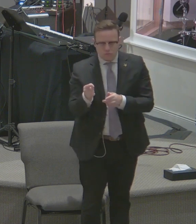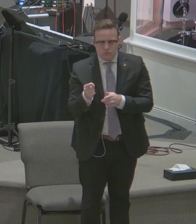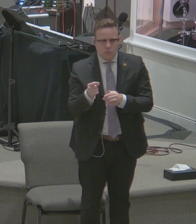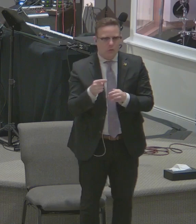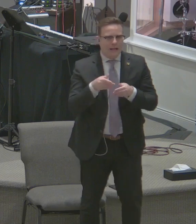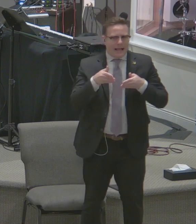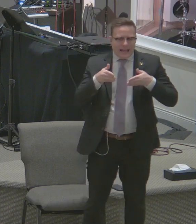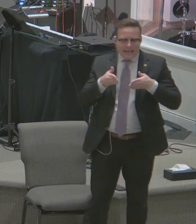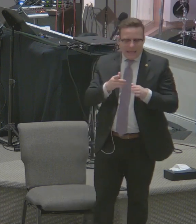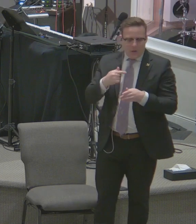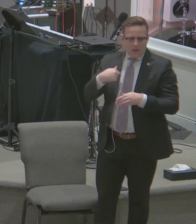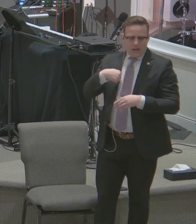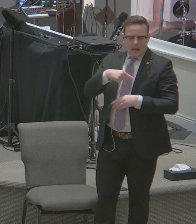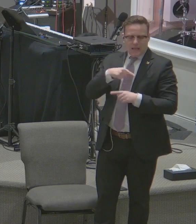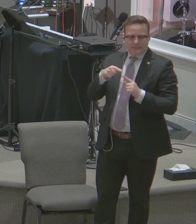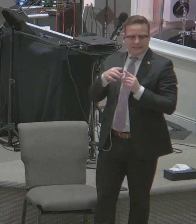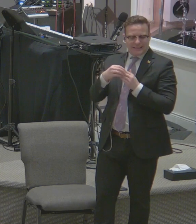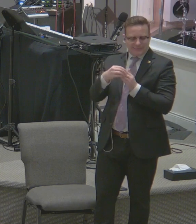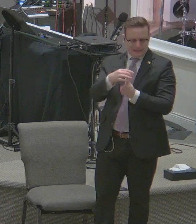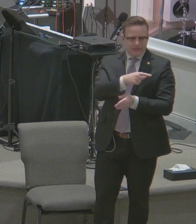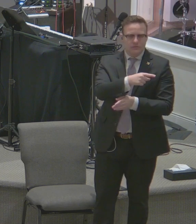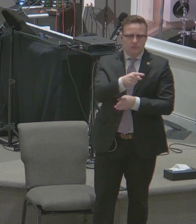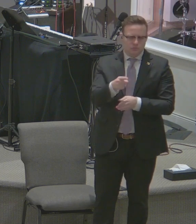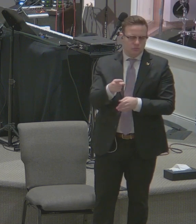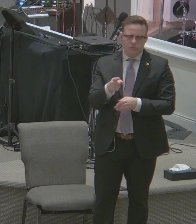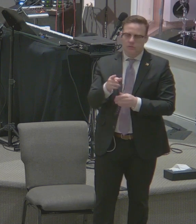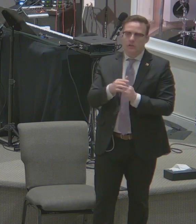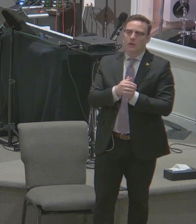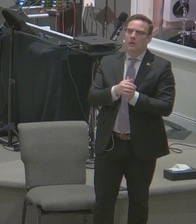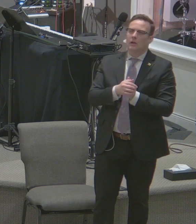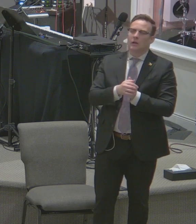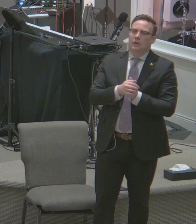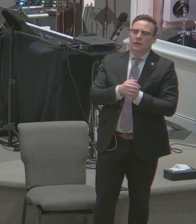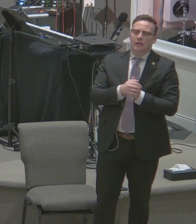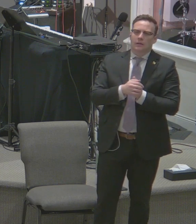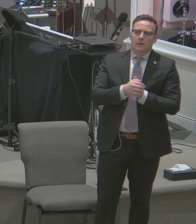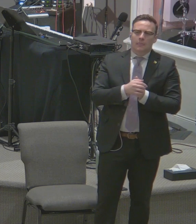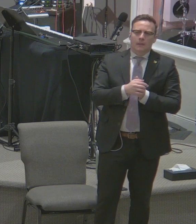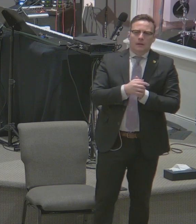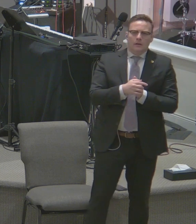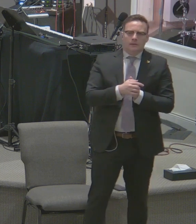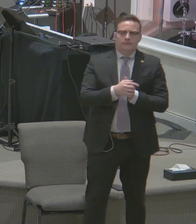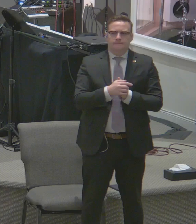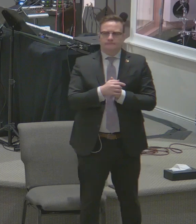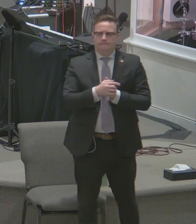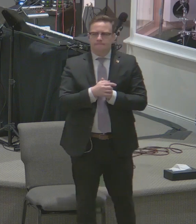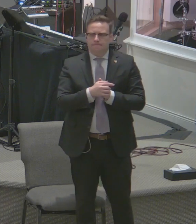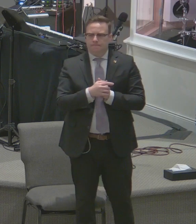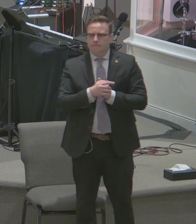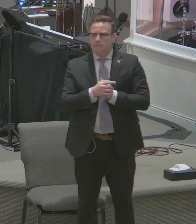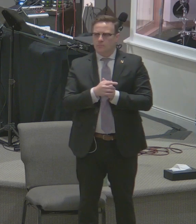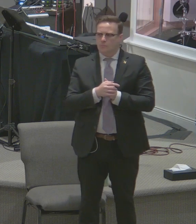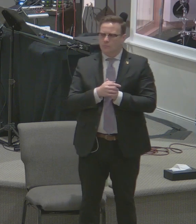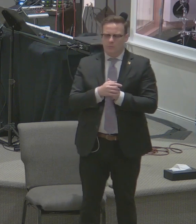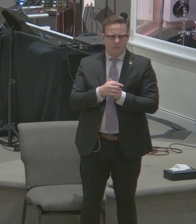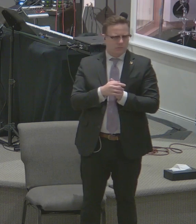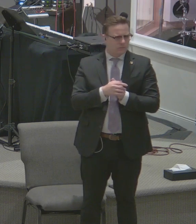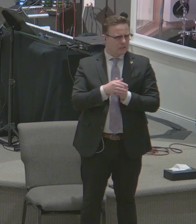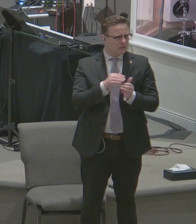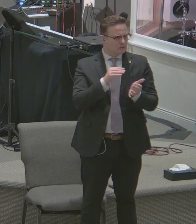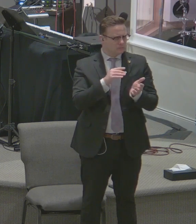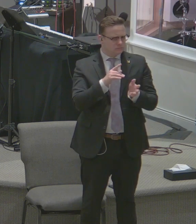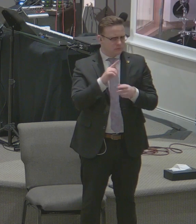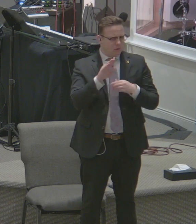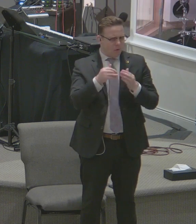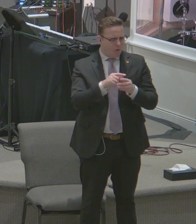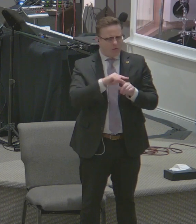that I can receive is like Dr. Sersted told me and Brother Herod and Brother